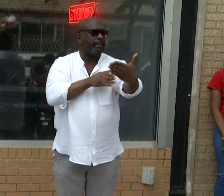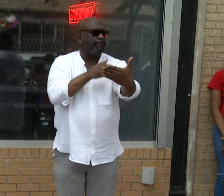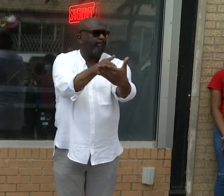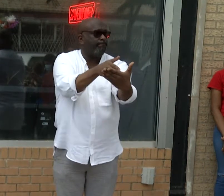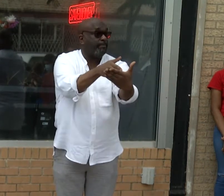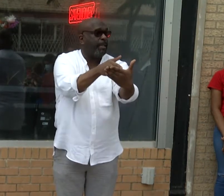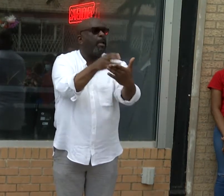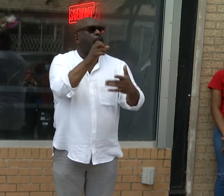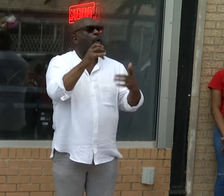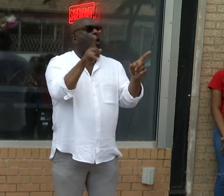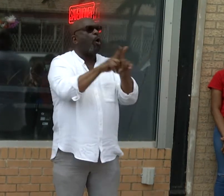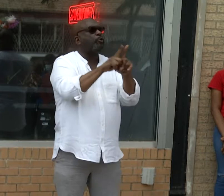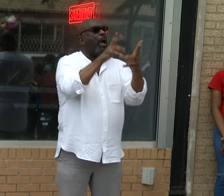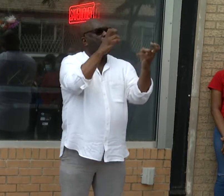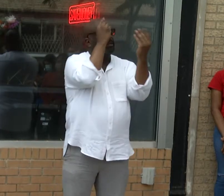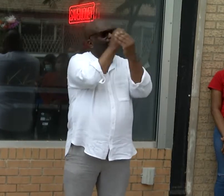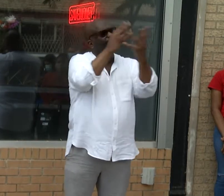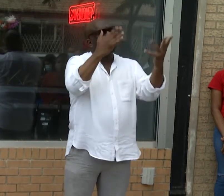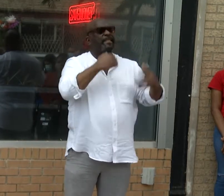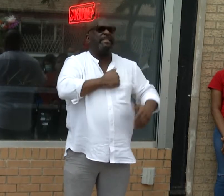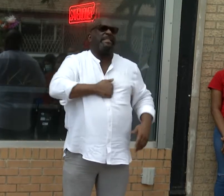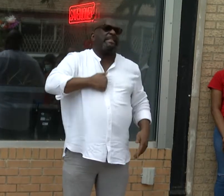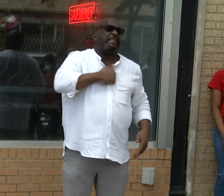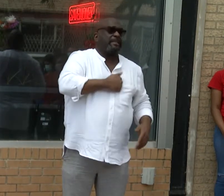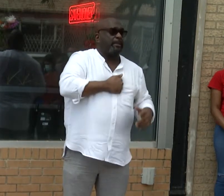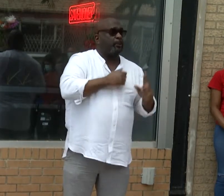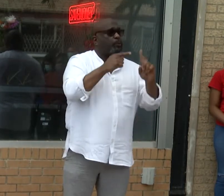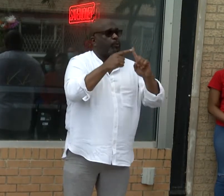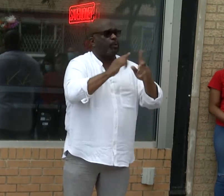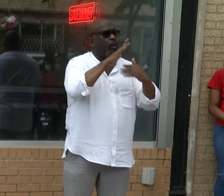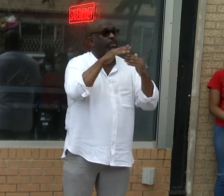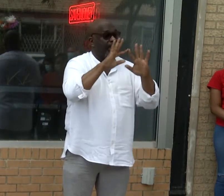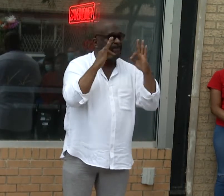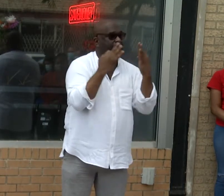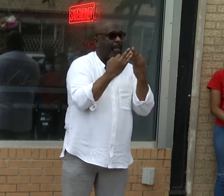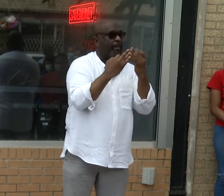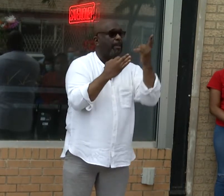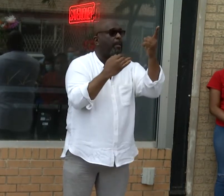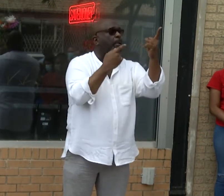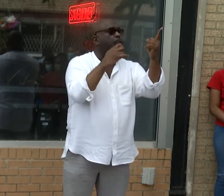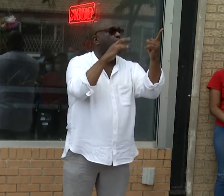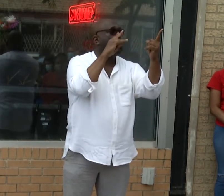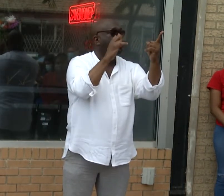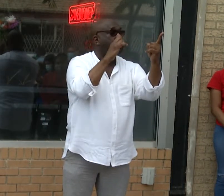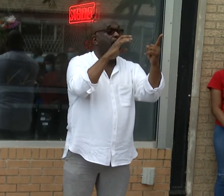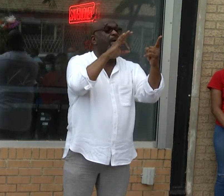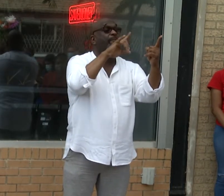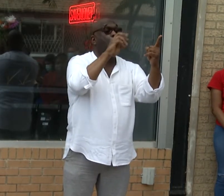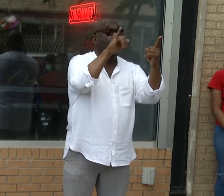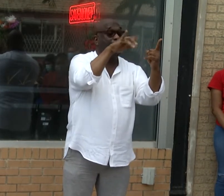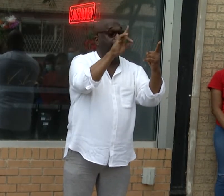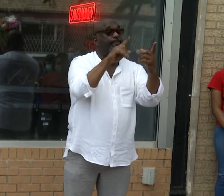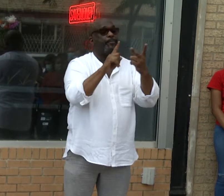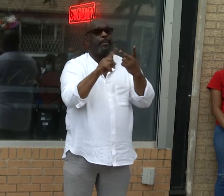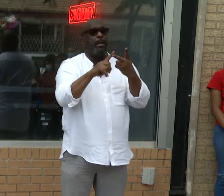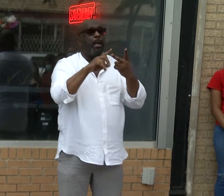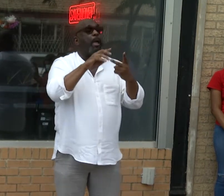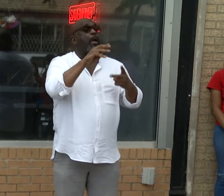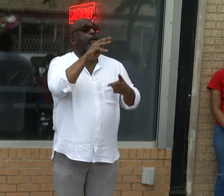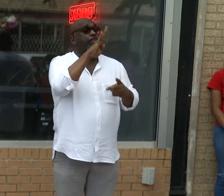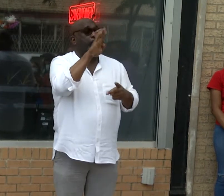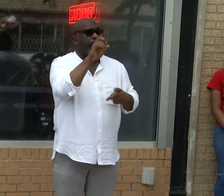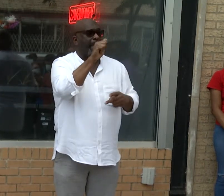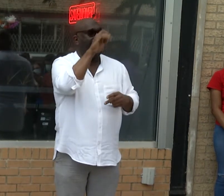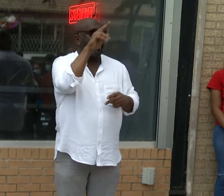my heartfelt condolences to the families of George Floyd, Breonna Taylor, Ahmaud